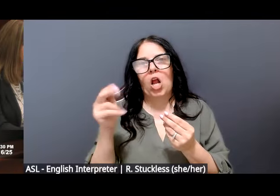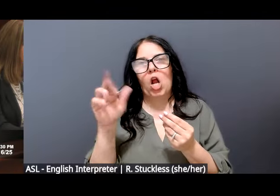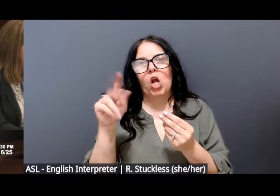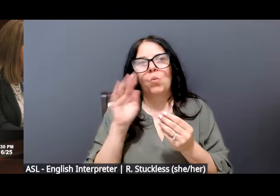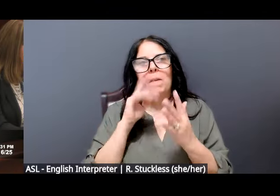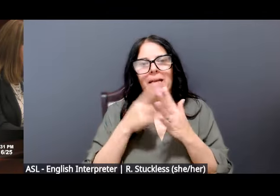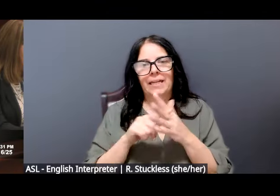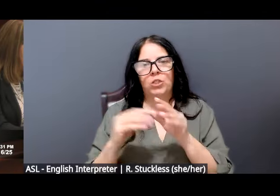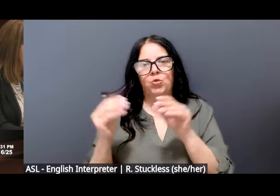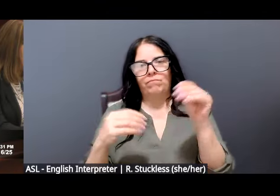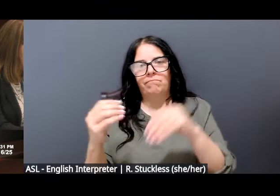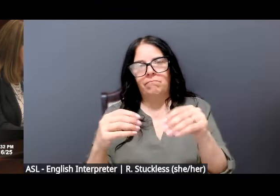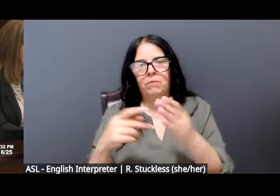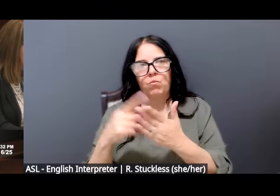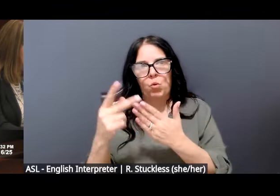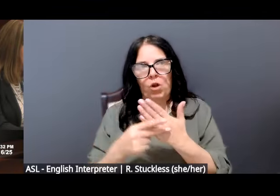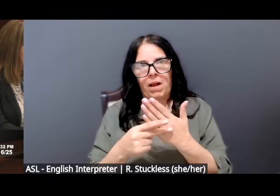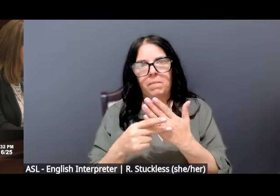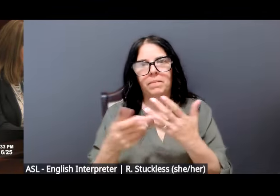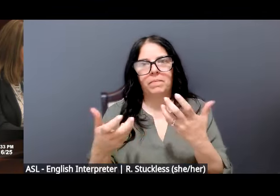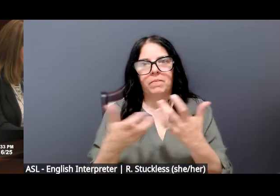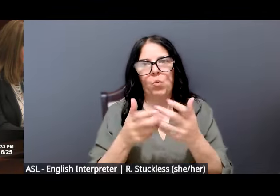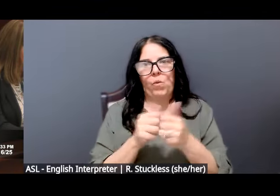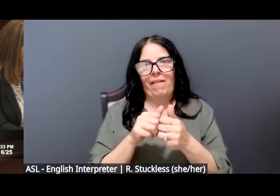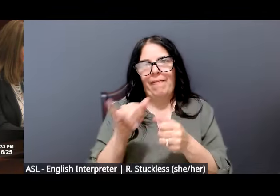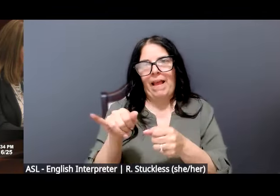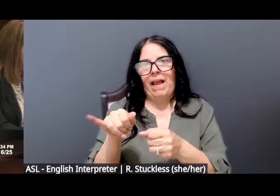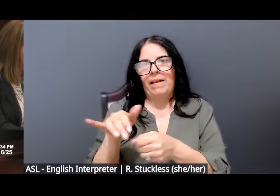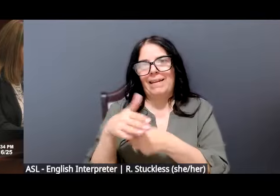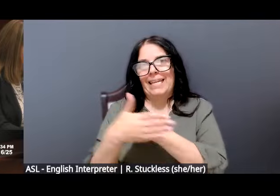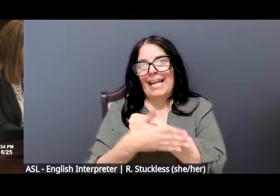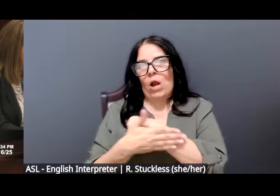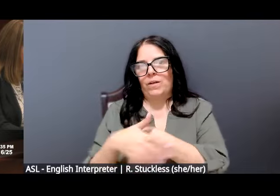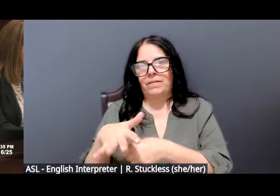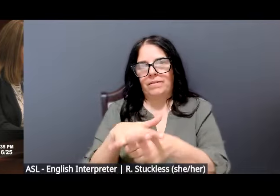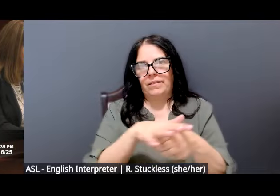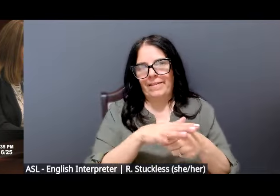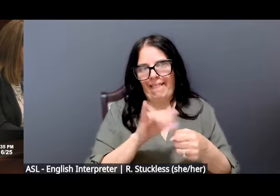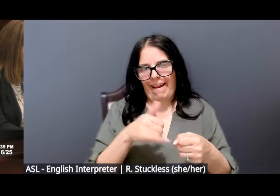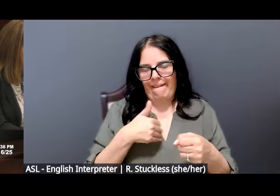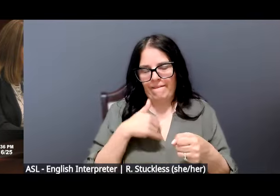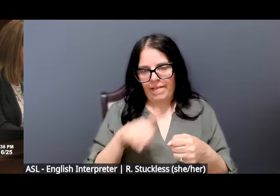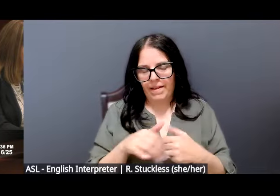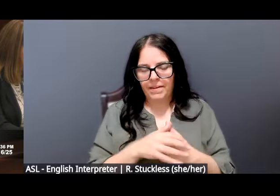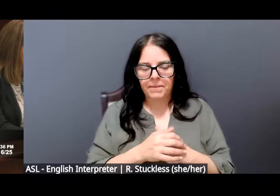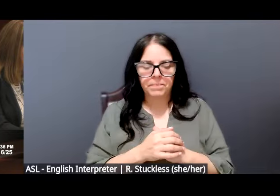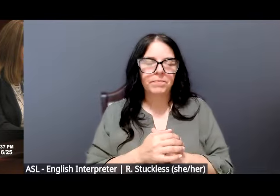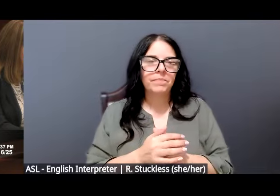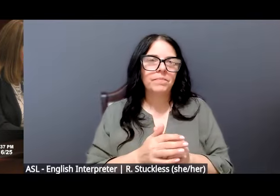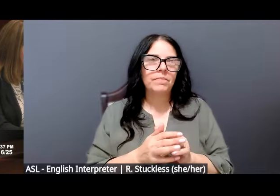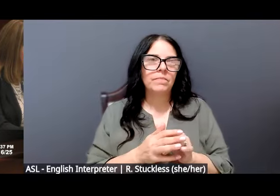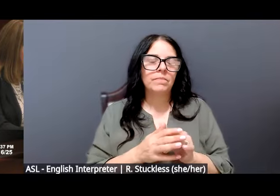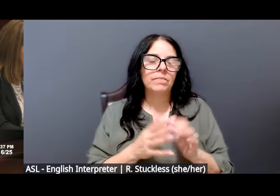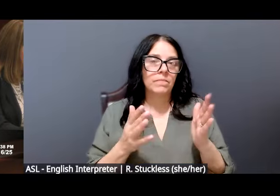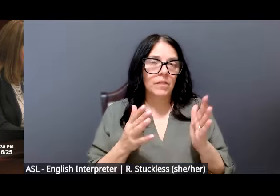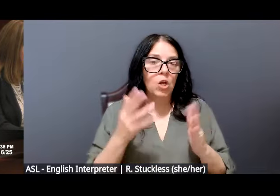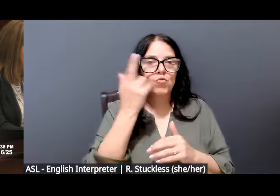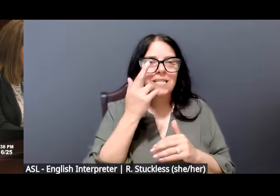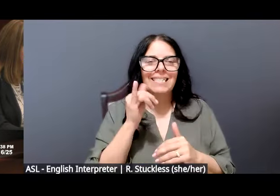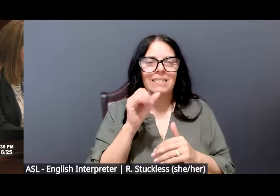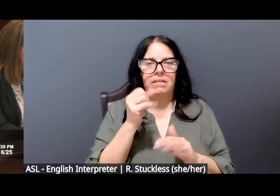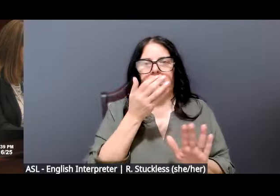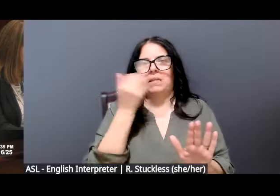programming with the affected counties and jurisdictions and the affected equipment. Essentially, and the reason is because it's a different